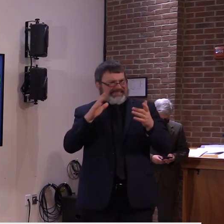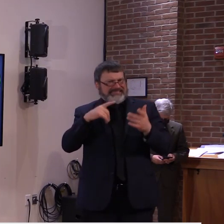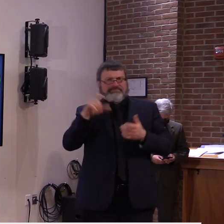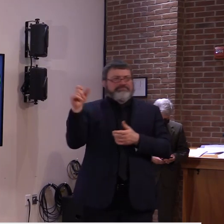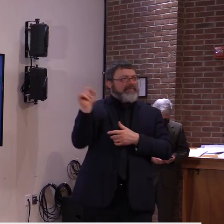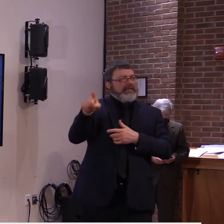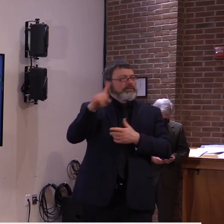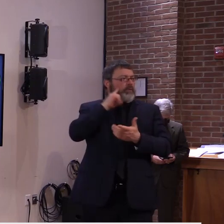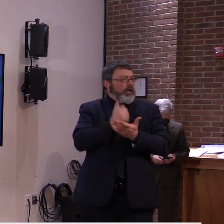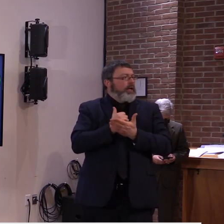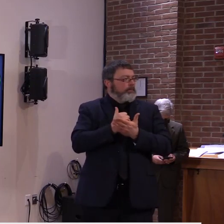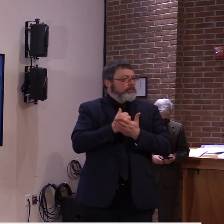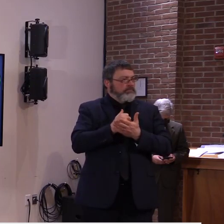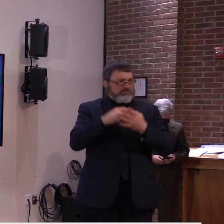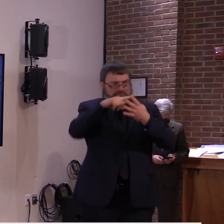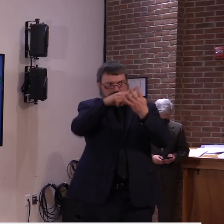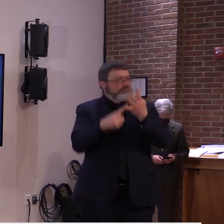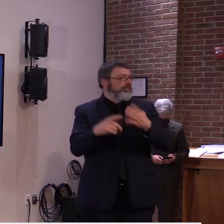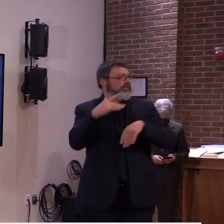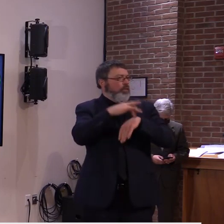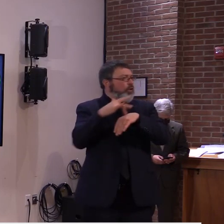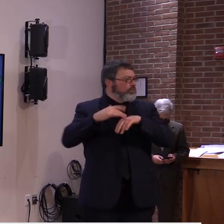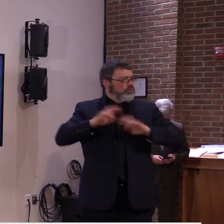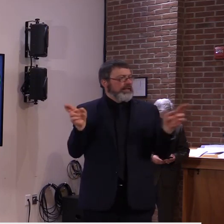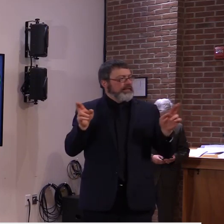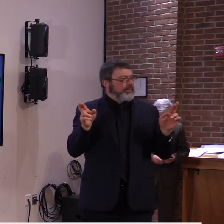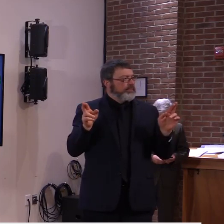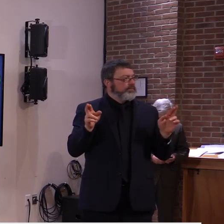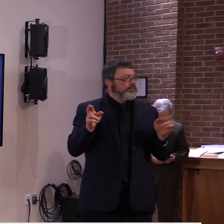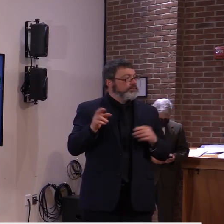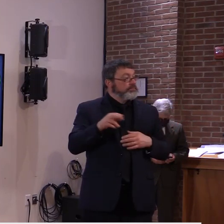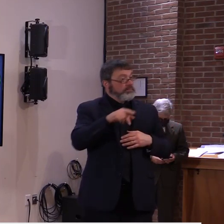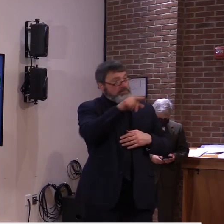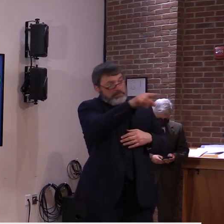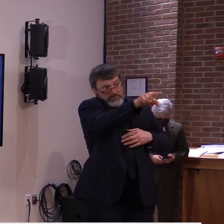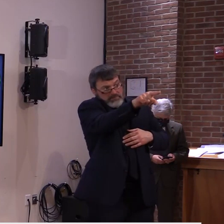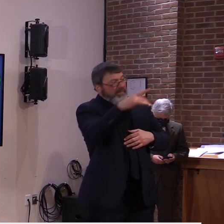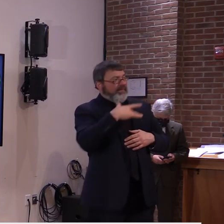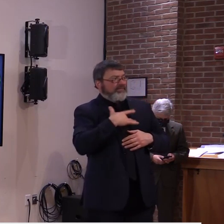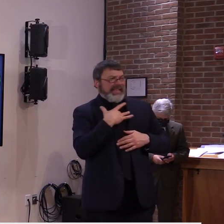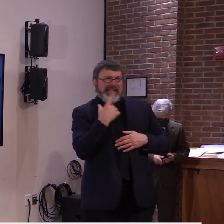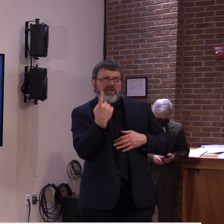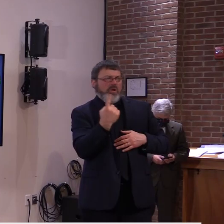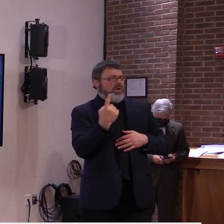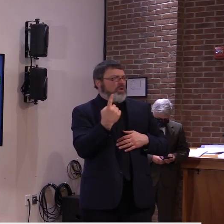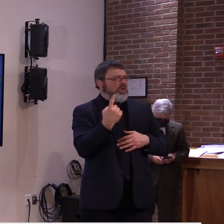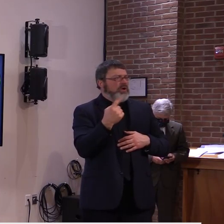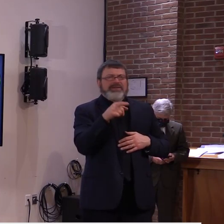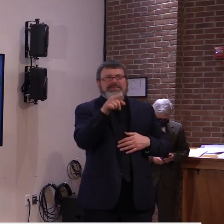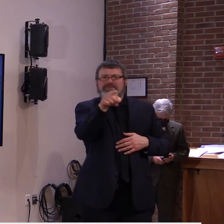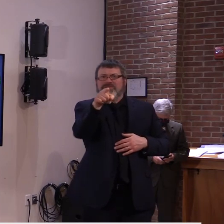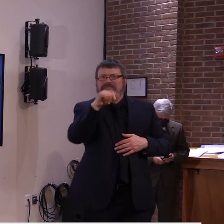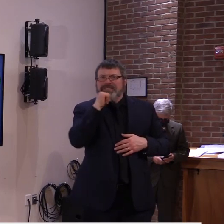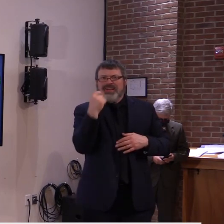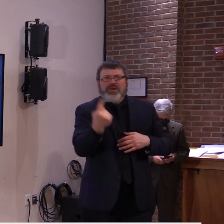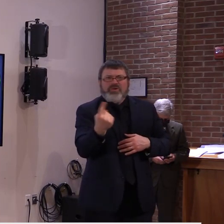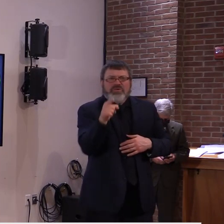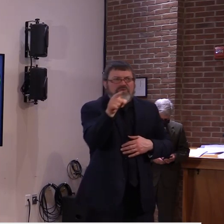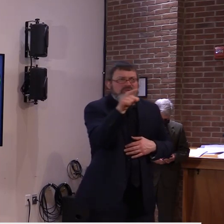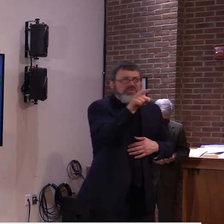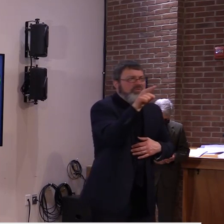Acknowledging that we are not alone in any of these struggles and that it's okay to not be okay right now is so